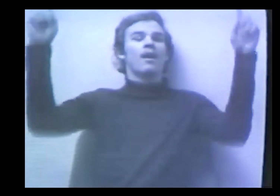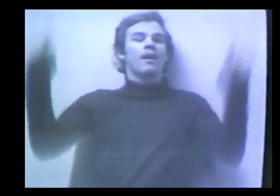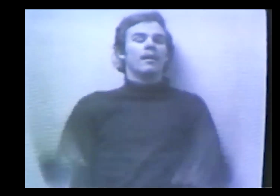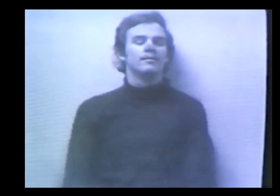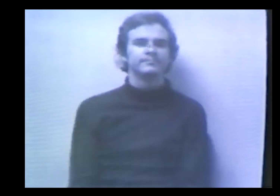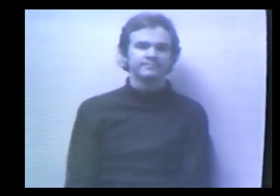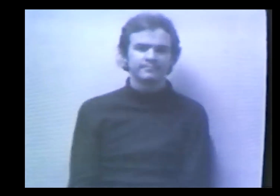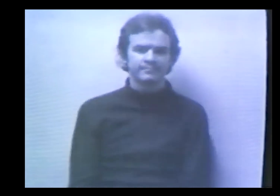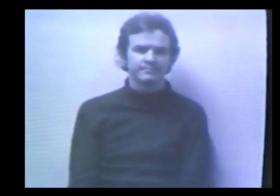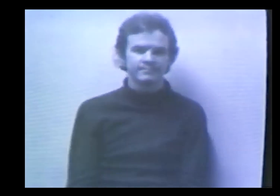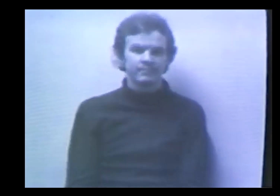Succeed.